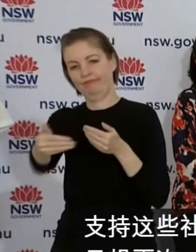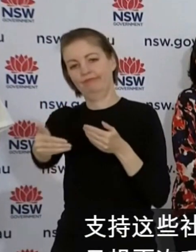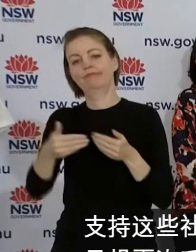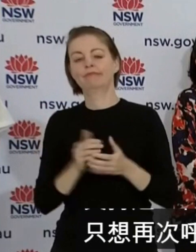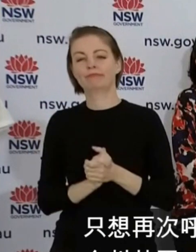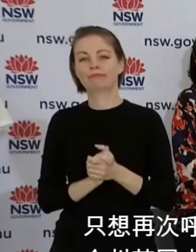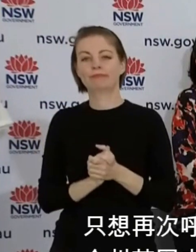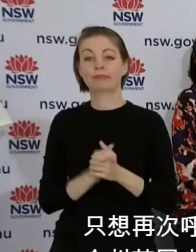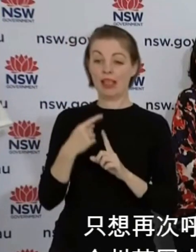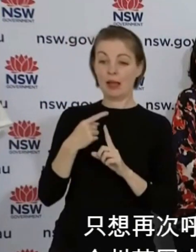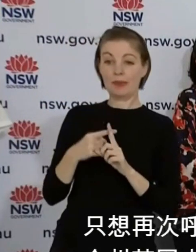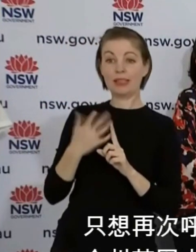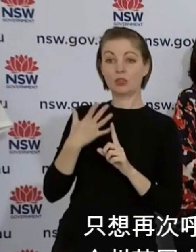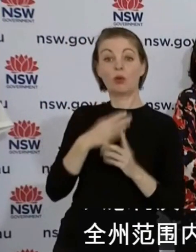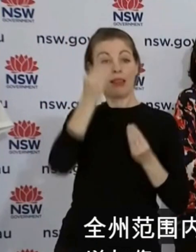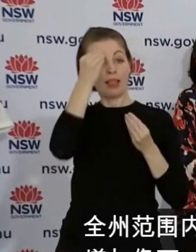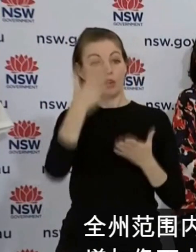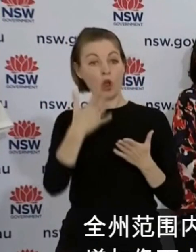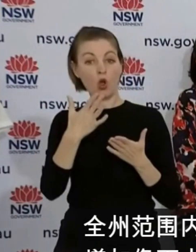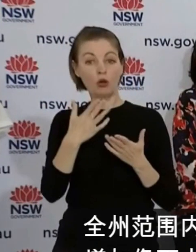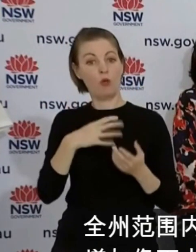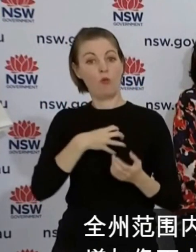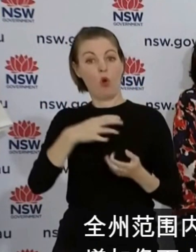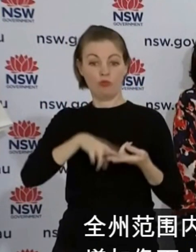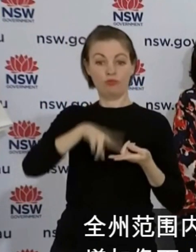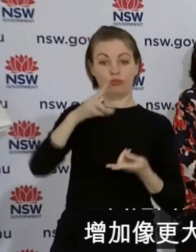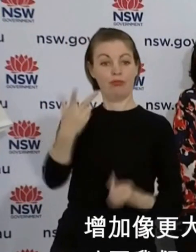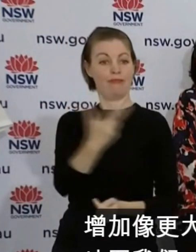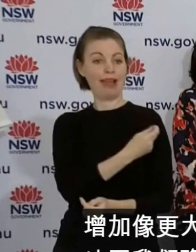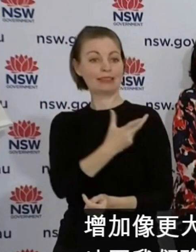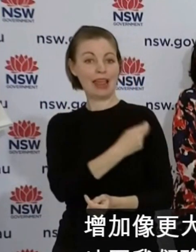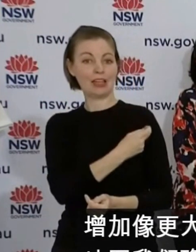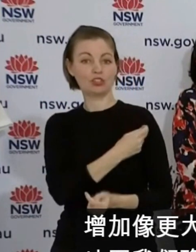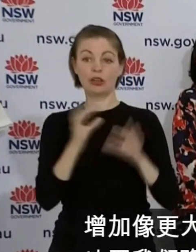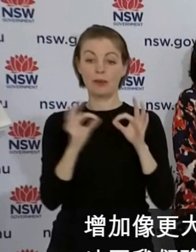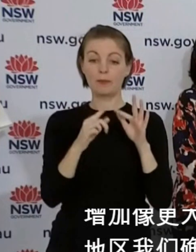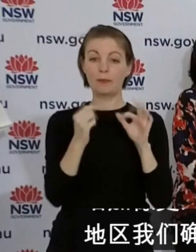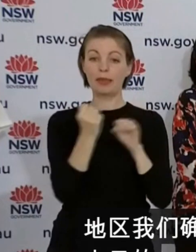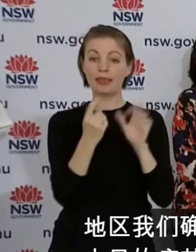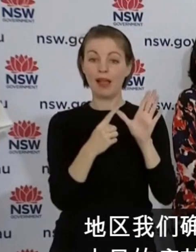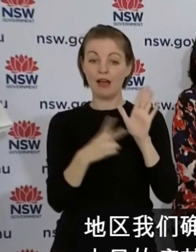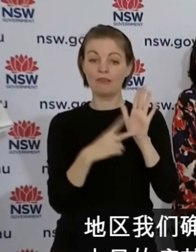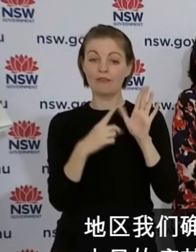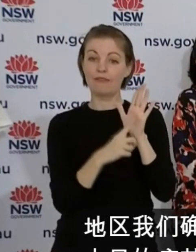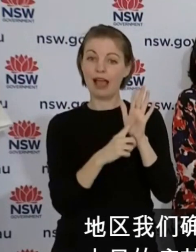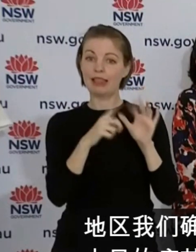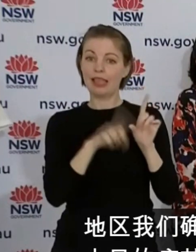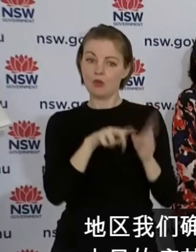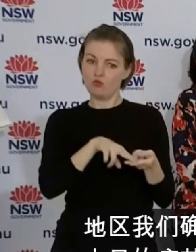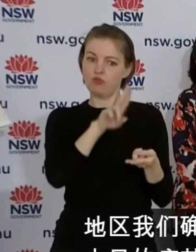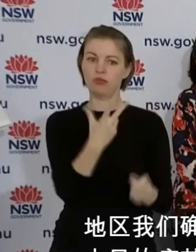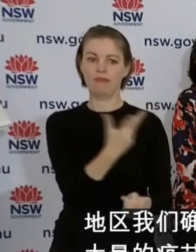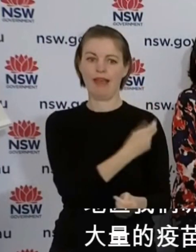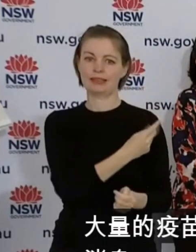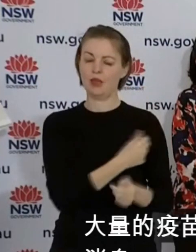again, vaccination rates right across the state continue to increase. Areas like the Bega Valley, where we've really seeing significant numbers in vaccination.